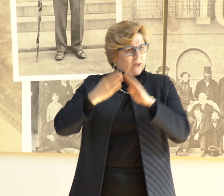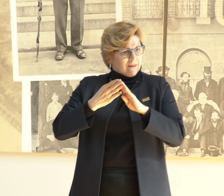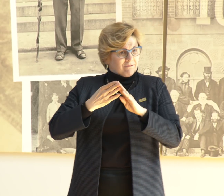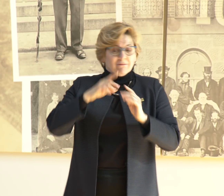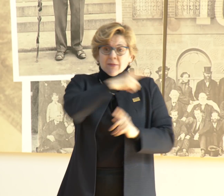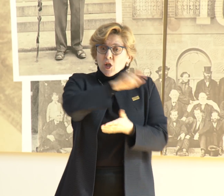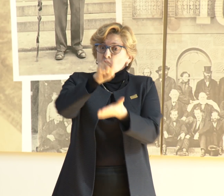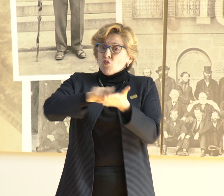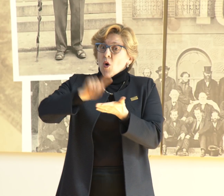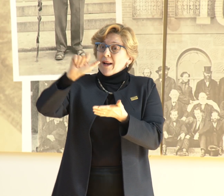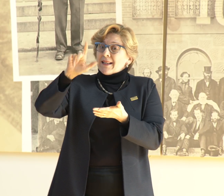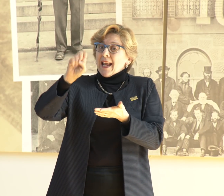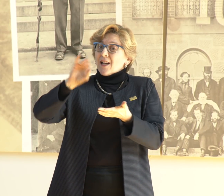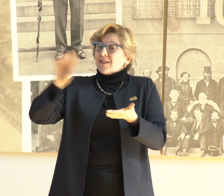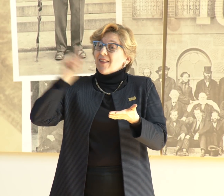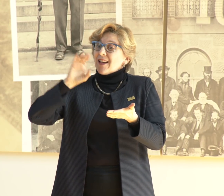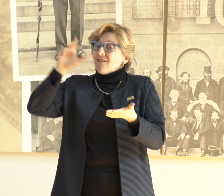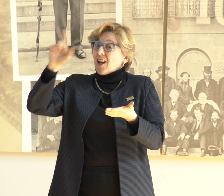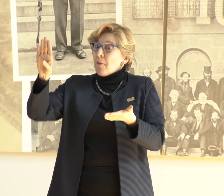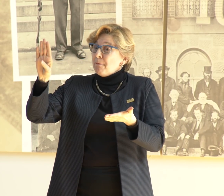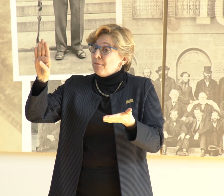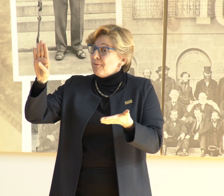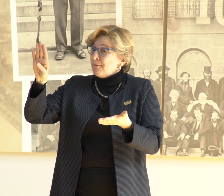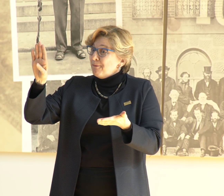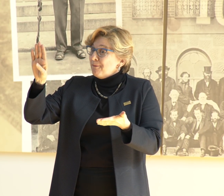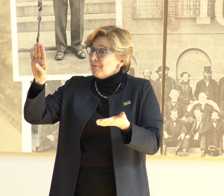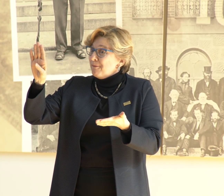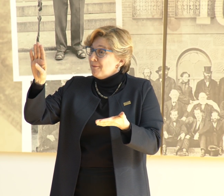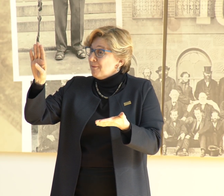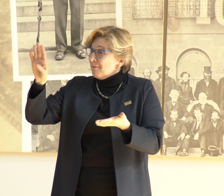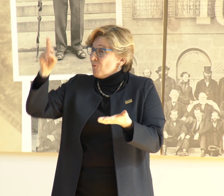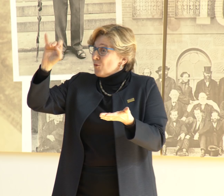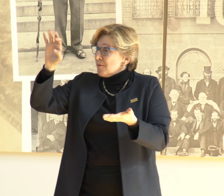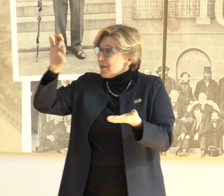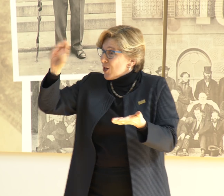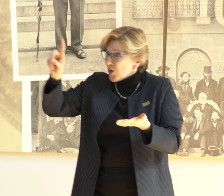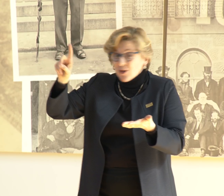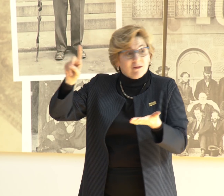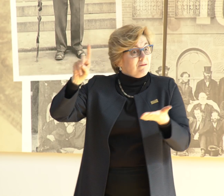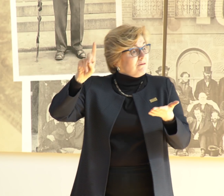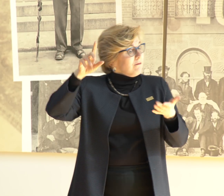And those plays are from France as well, and I'm not sure that we celebrate that enough.